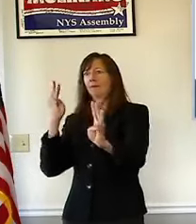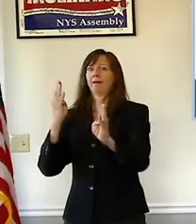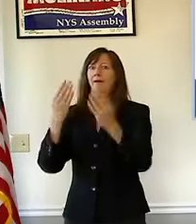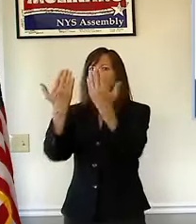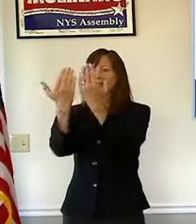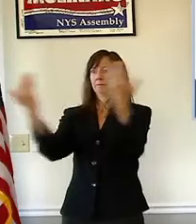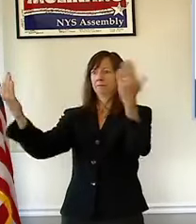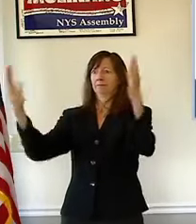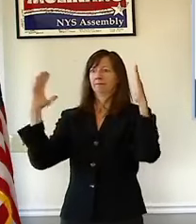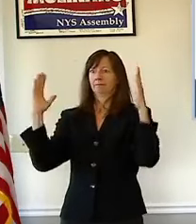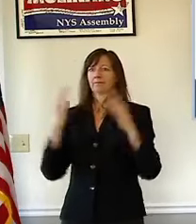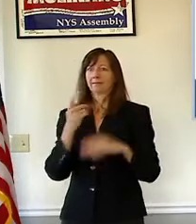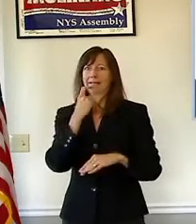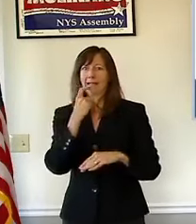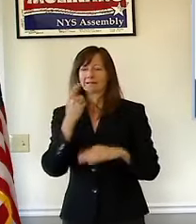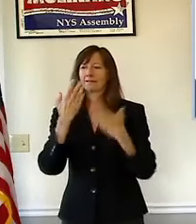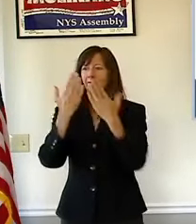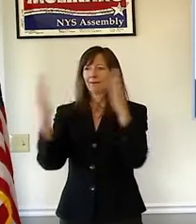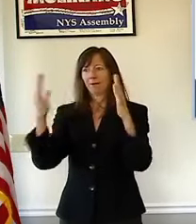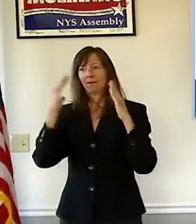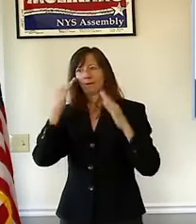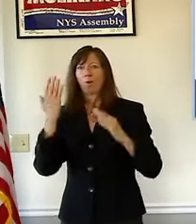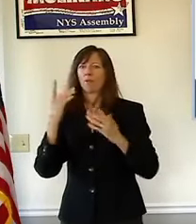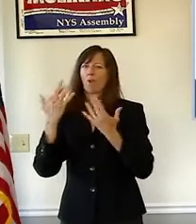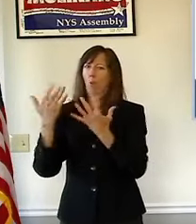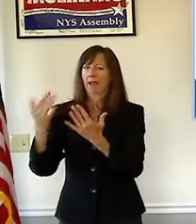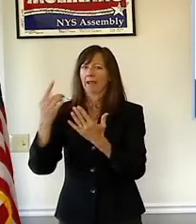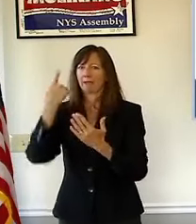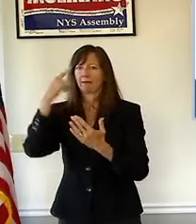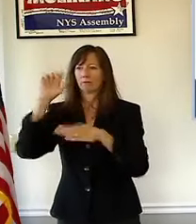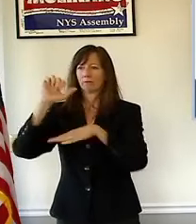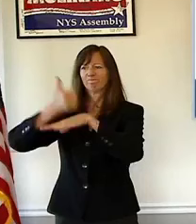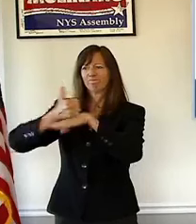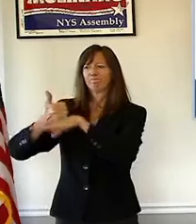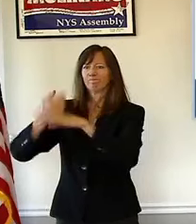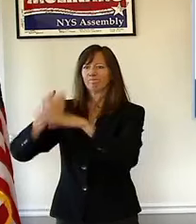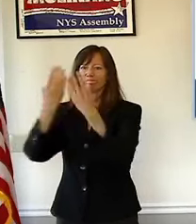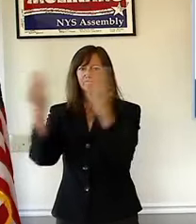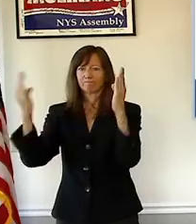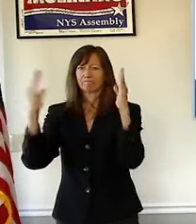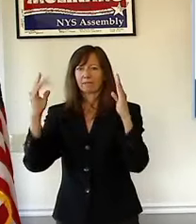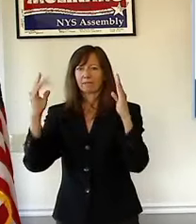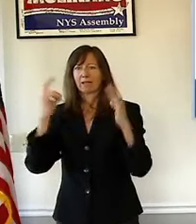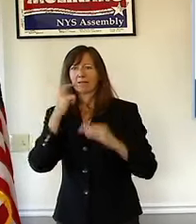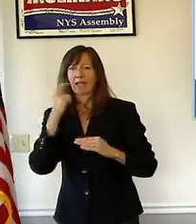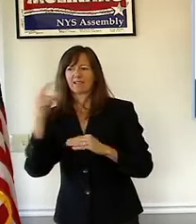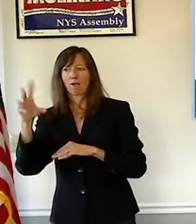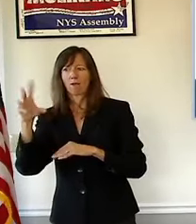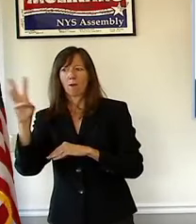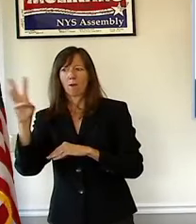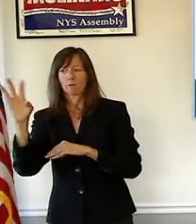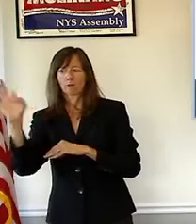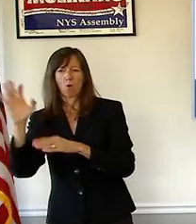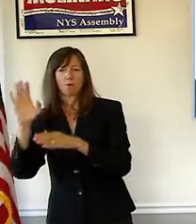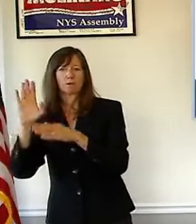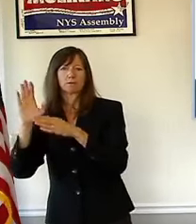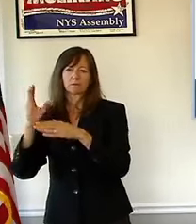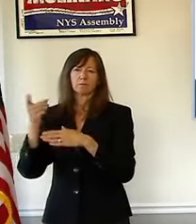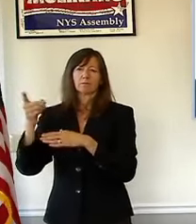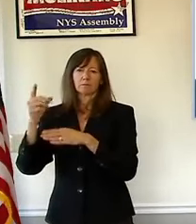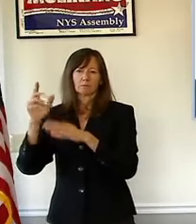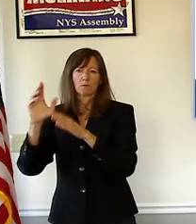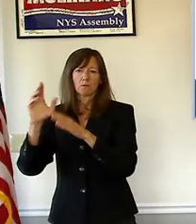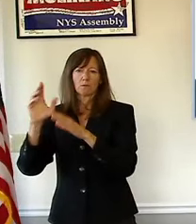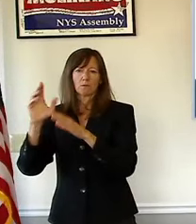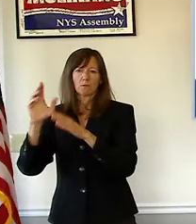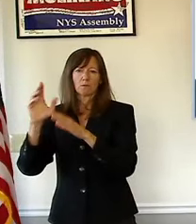create those barriers, they're waiting for that at the Wappinger office. And then from there, the county clerk, Brad Kendall, will make